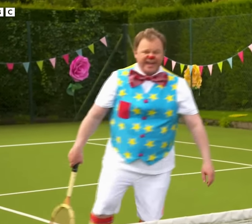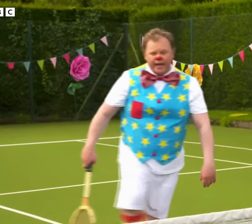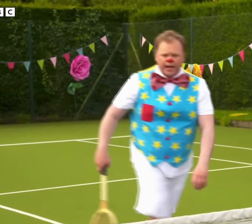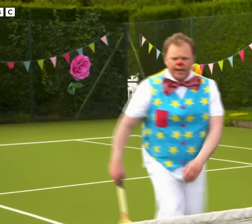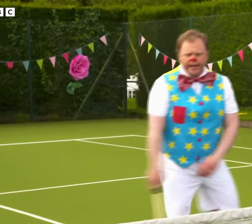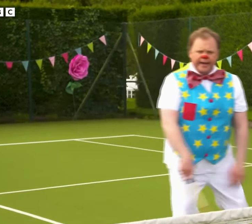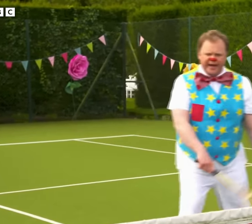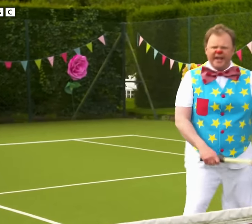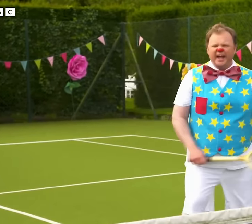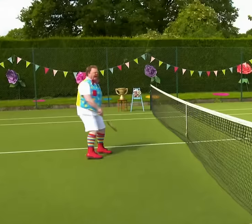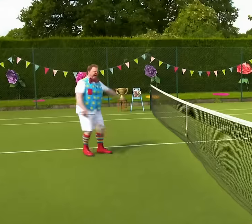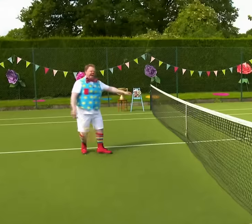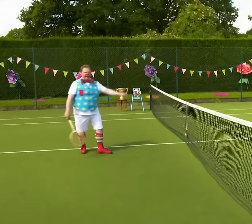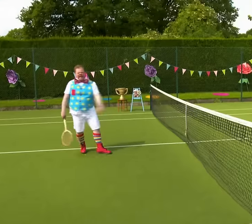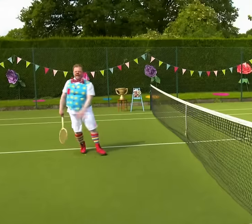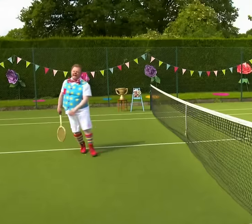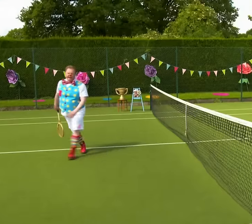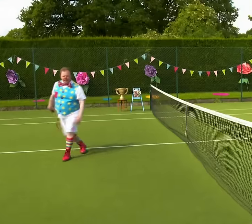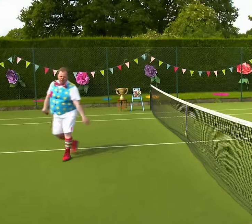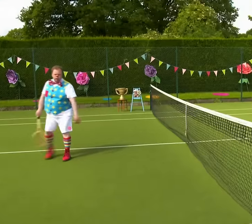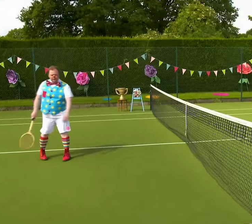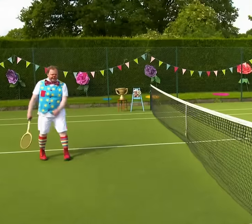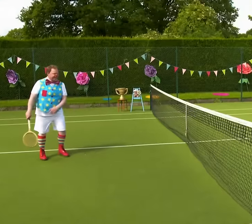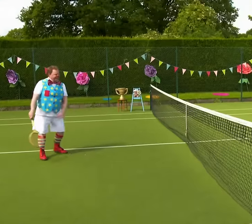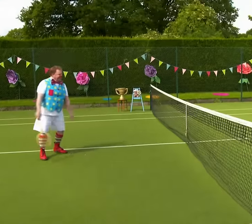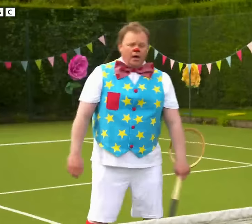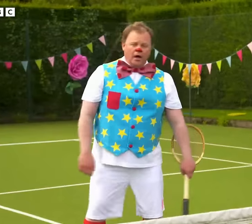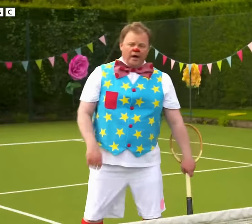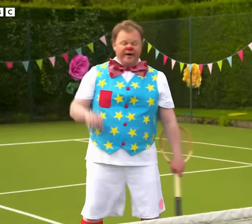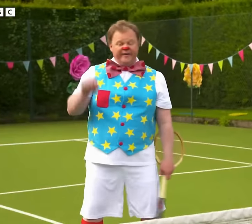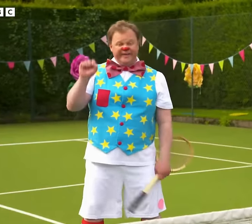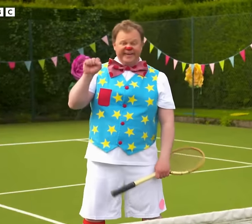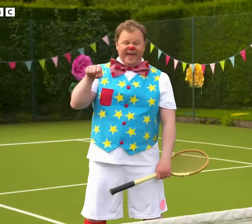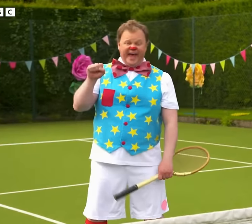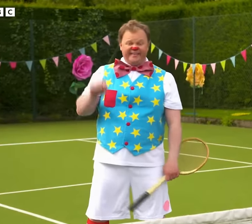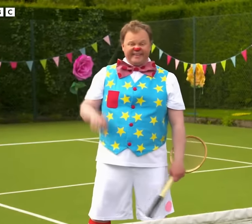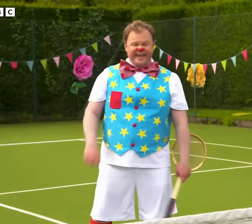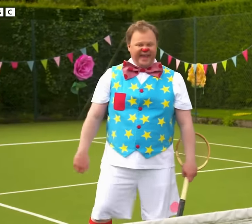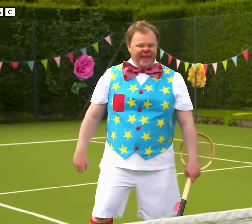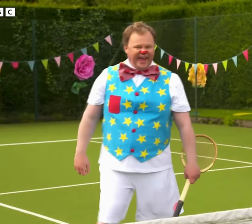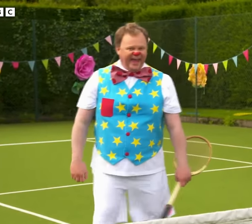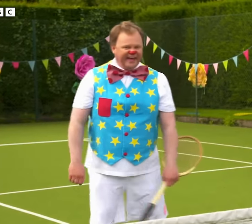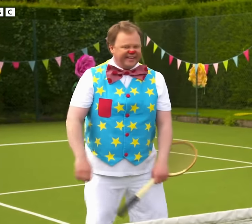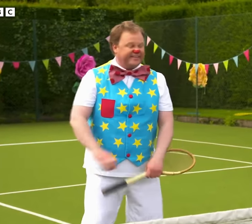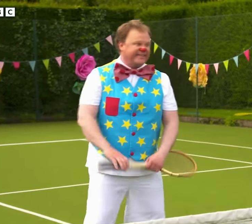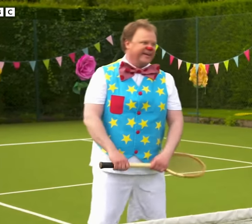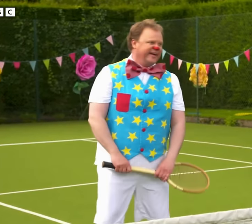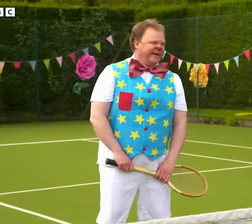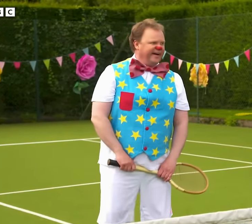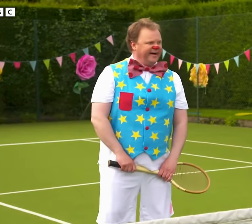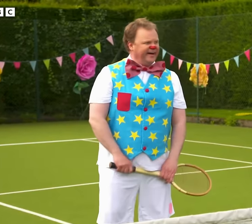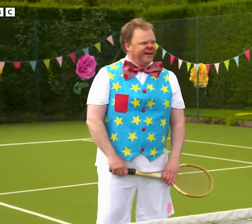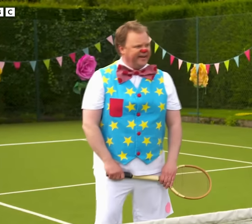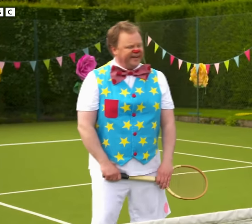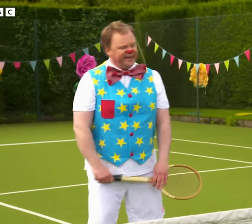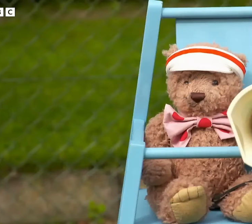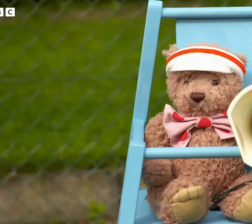Lord Tumble is very good at tennis. Oh, yes, he is. Tumble